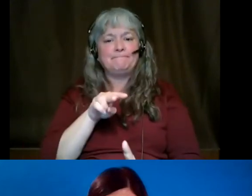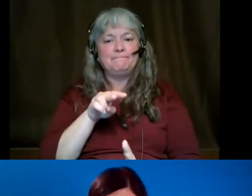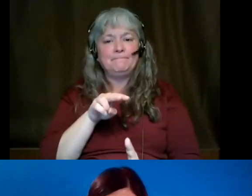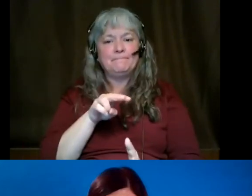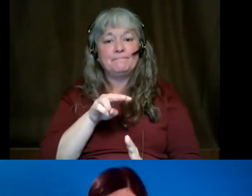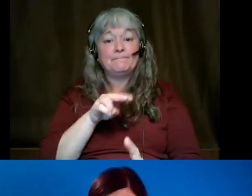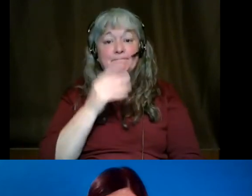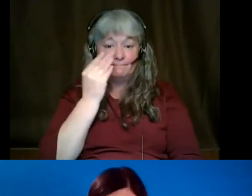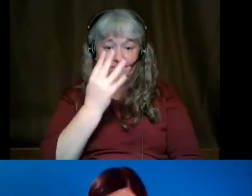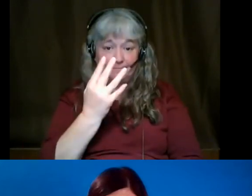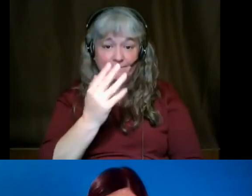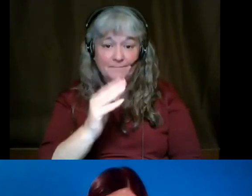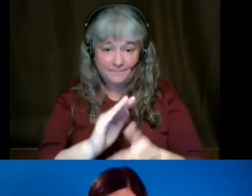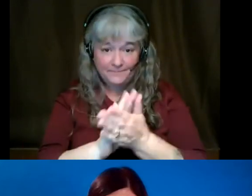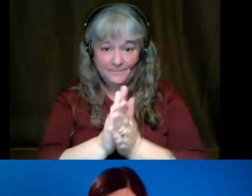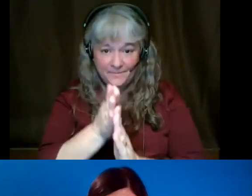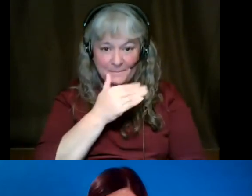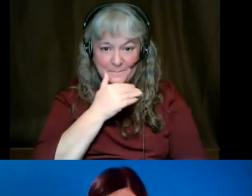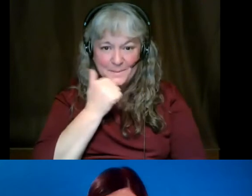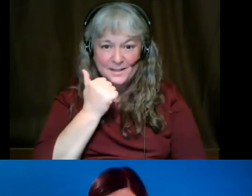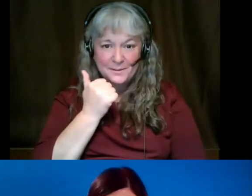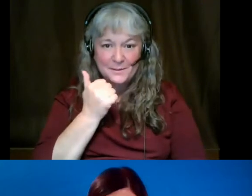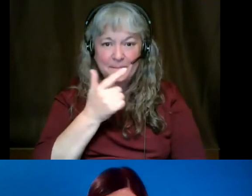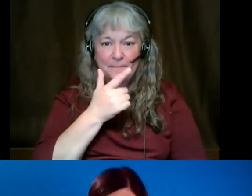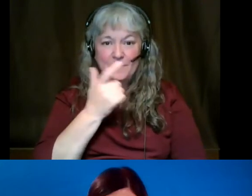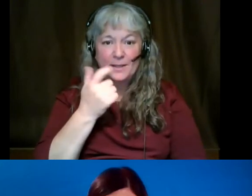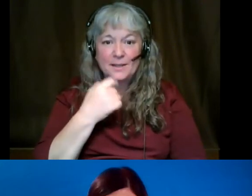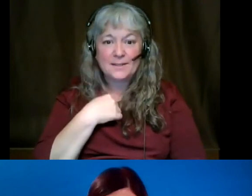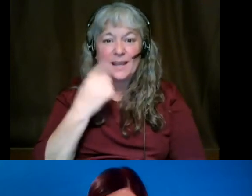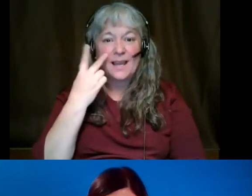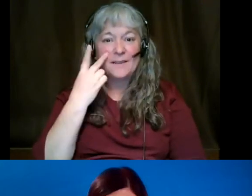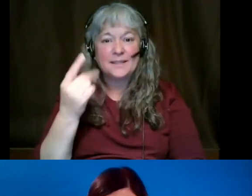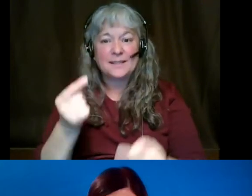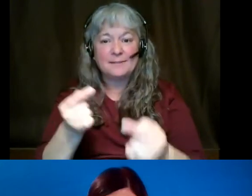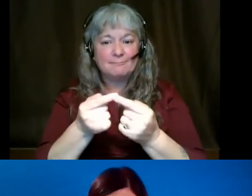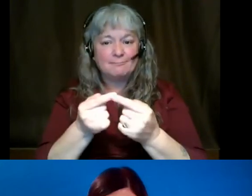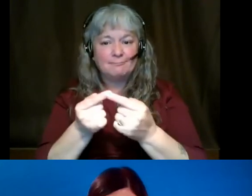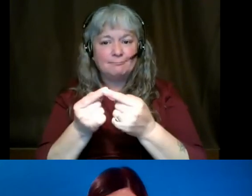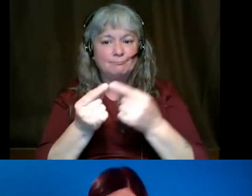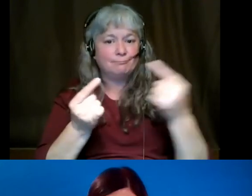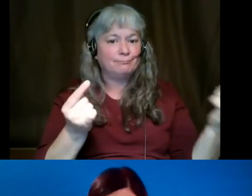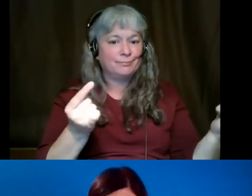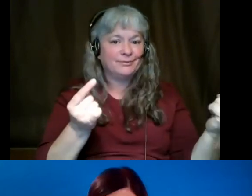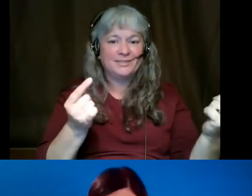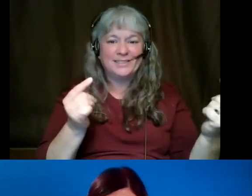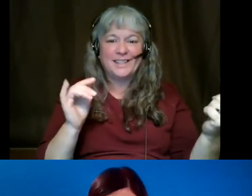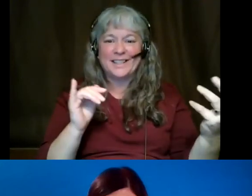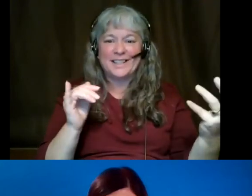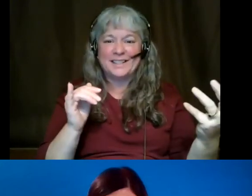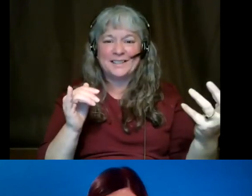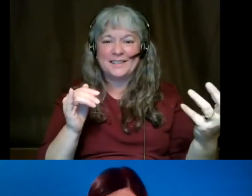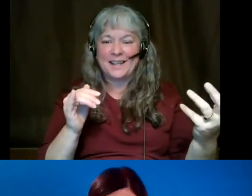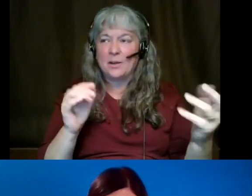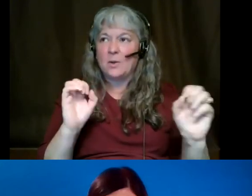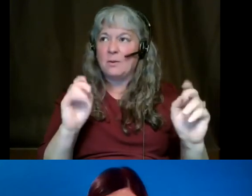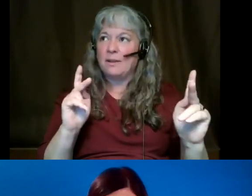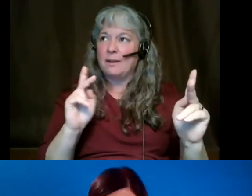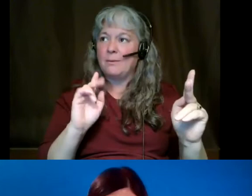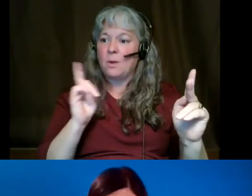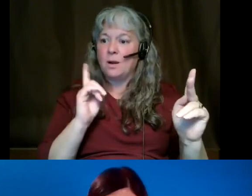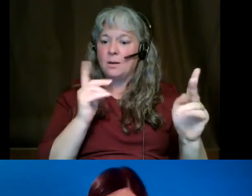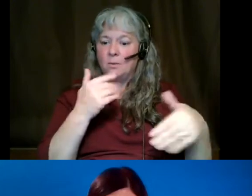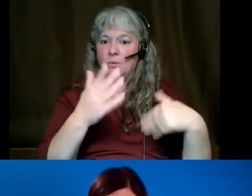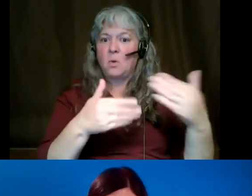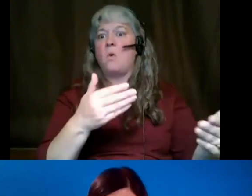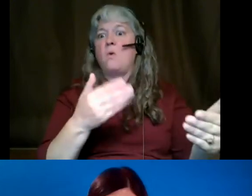gets better, because I've definitely seen the reverse of like, this feels like rock bottom. Where are we going from here? Because that